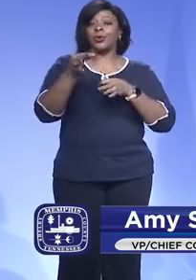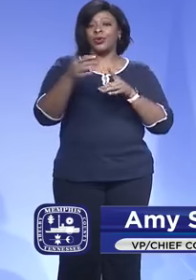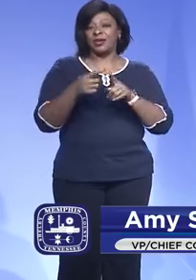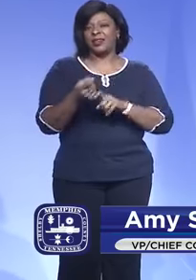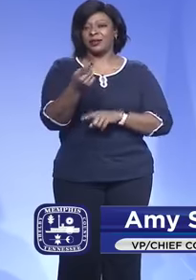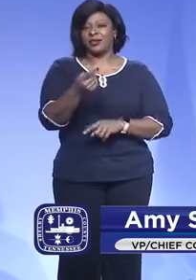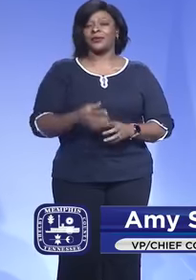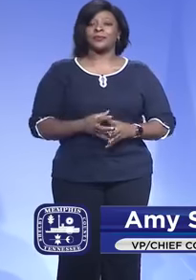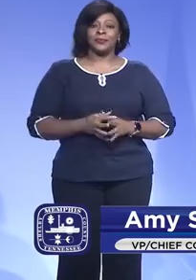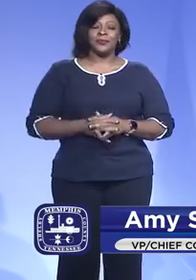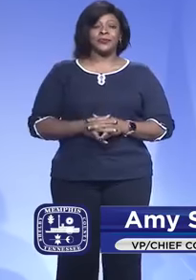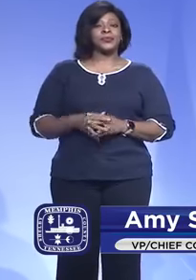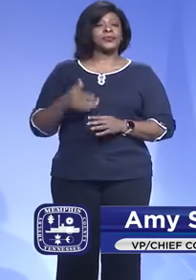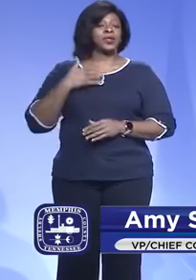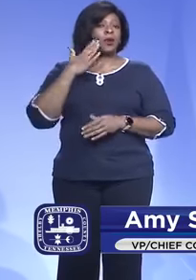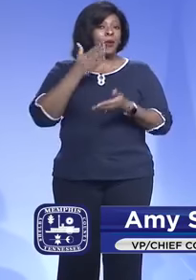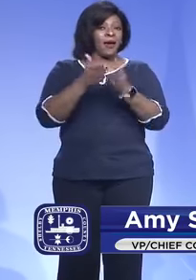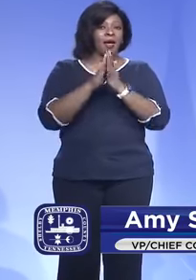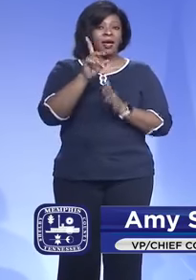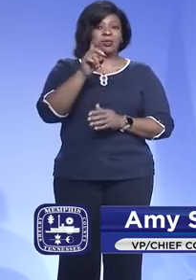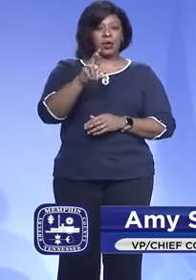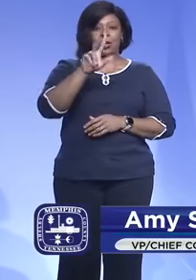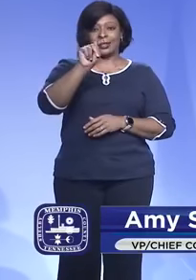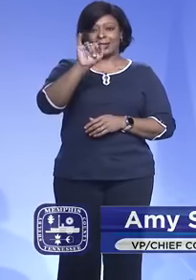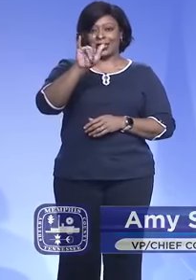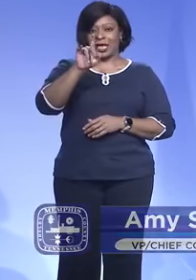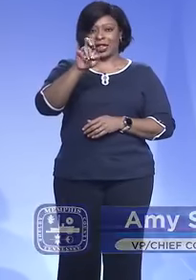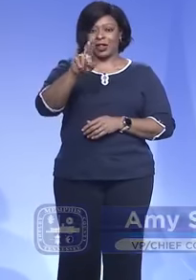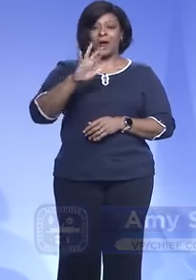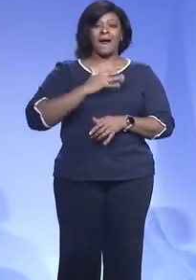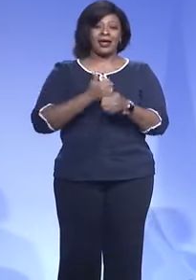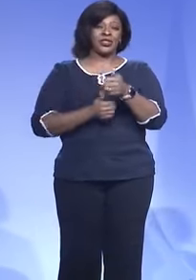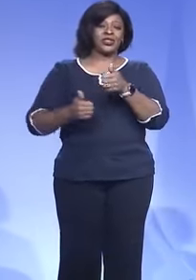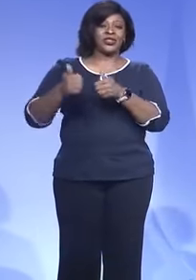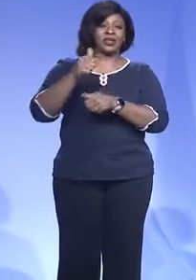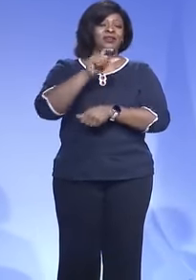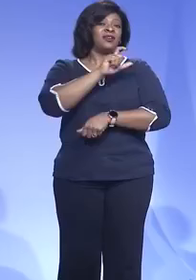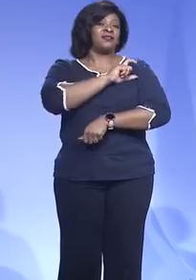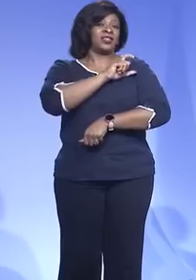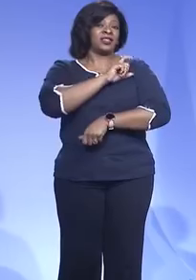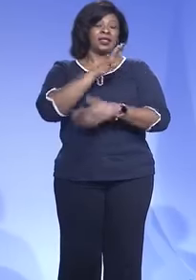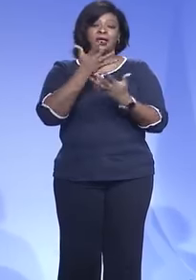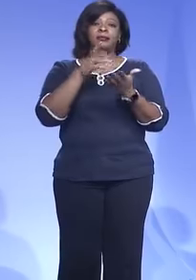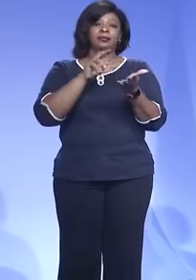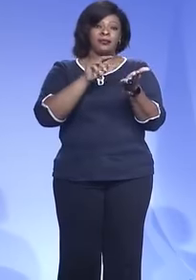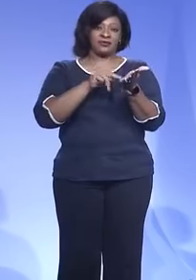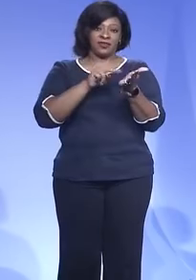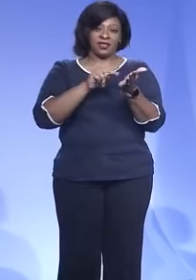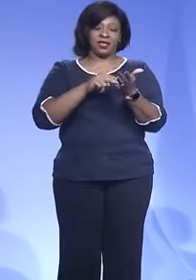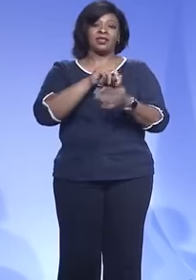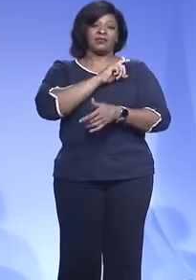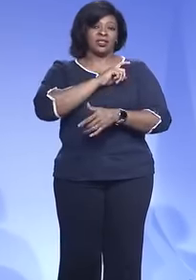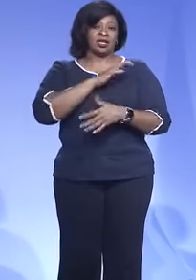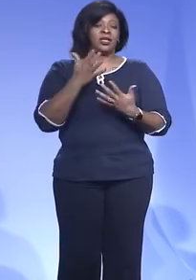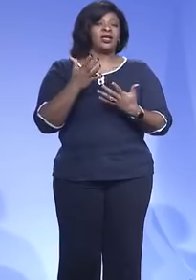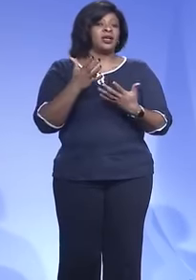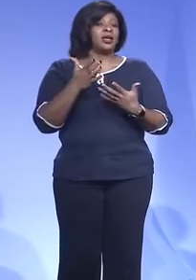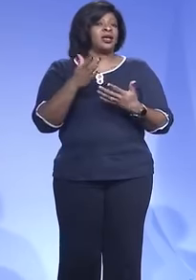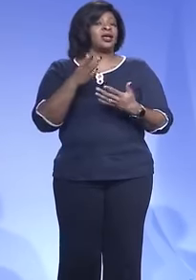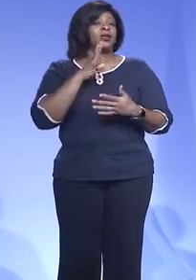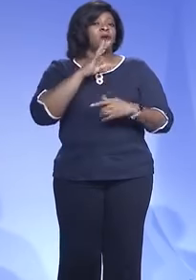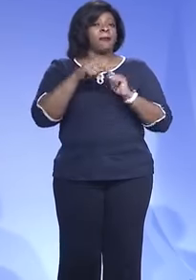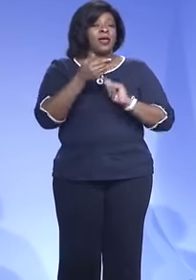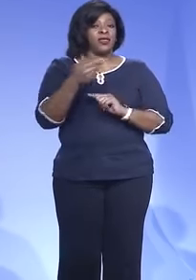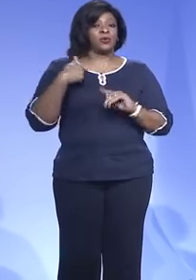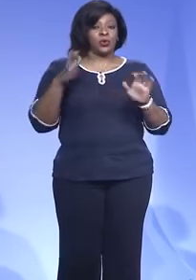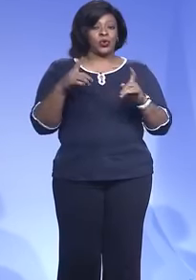mentioned. I'm going to ask Dr. Taylor, our Chief Physician Executive, to come and talk about some of the things